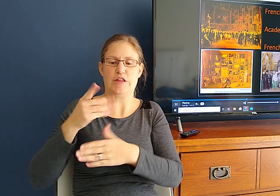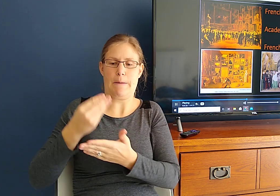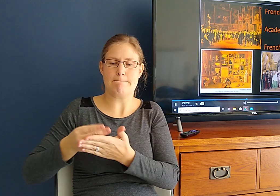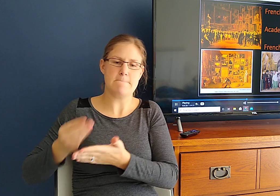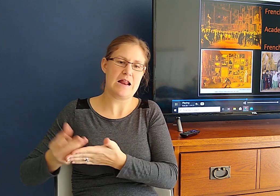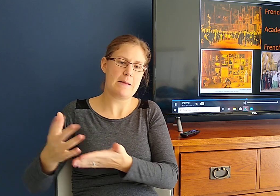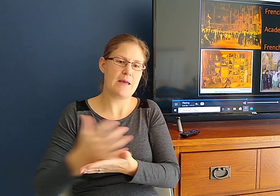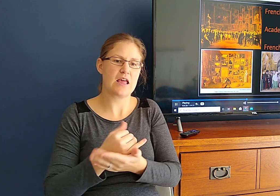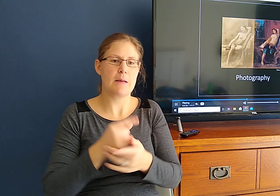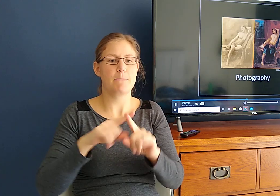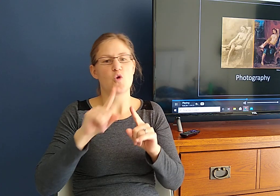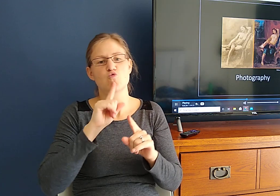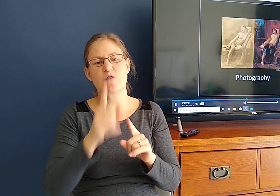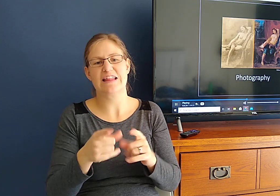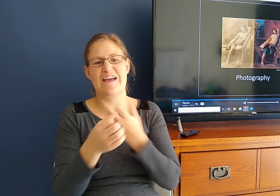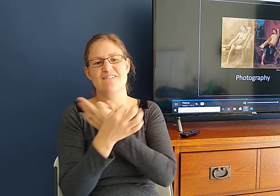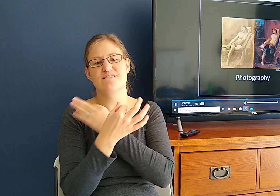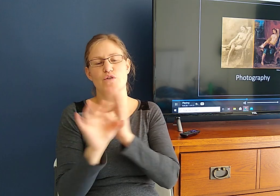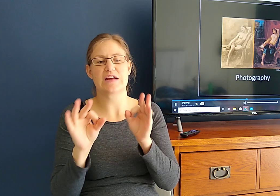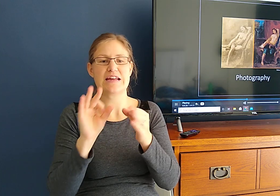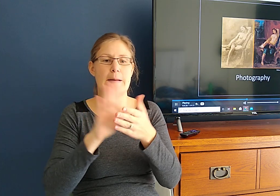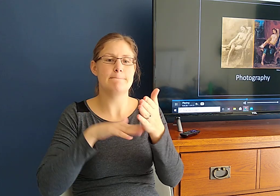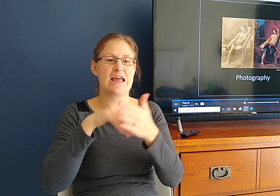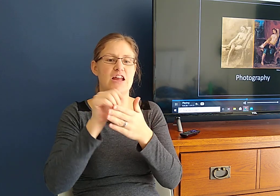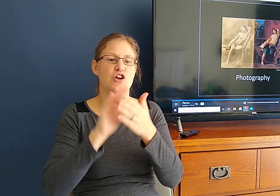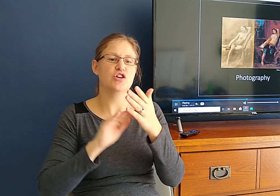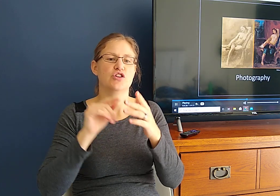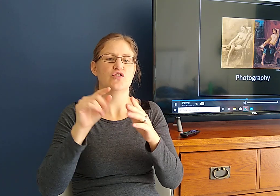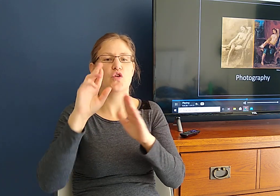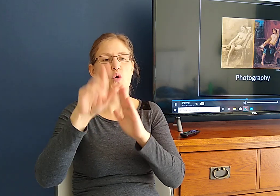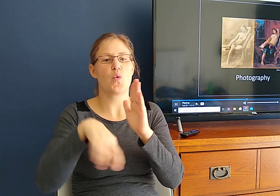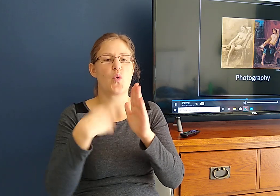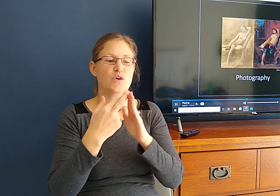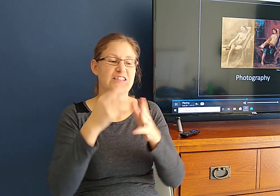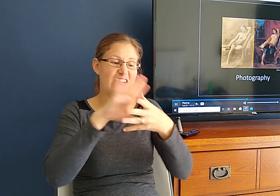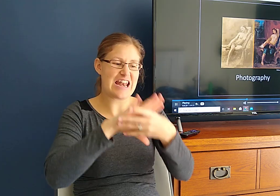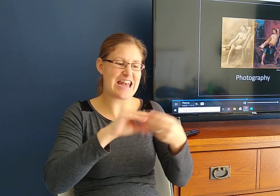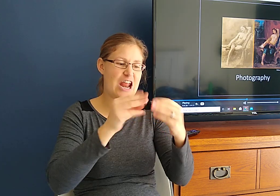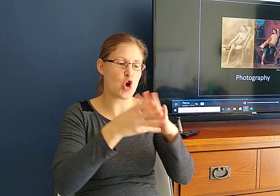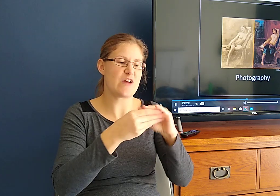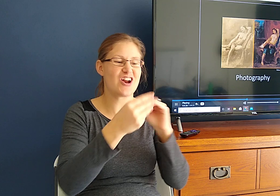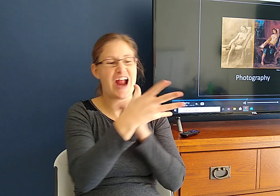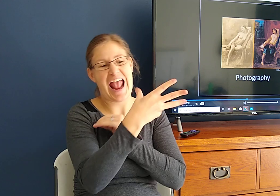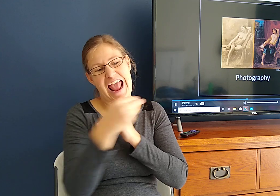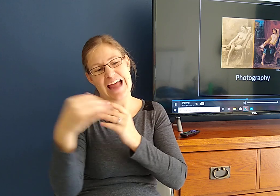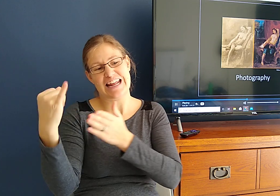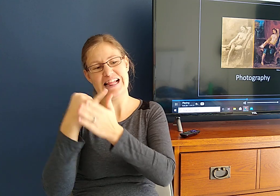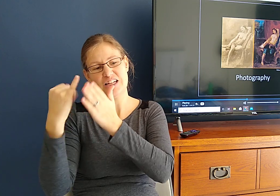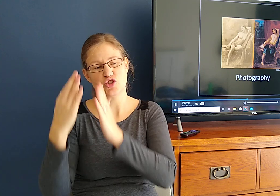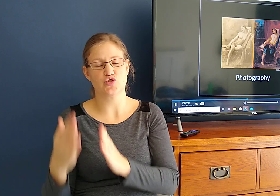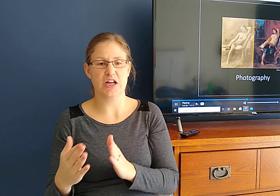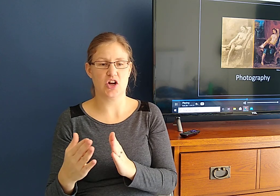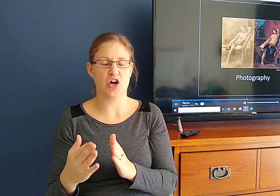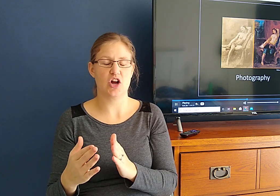it actually freed painters from the roles of narrator and illustrator, allowing them to explore dimensions of